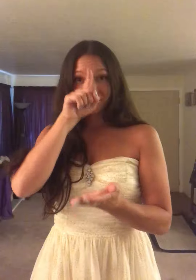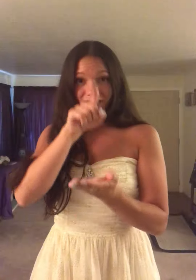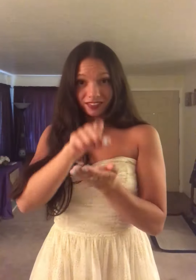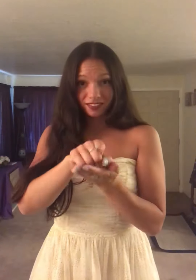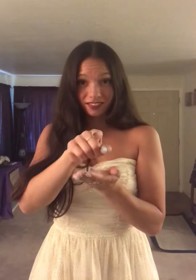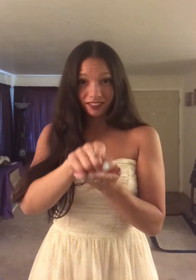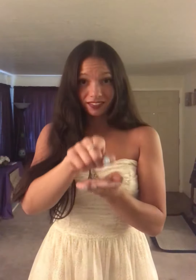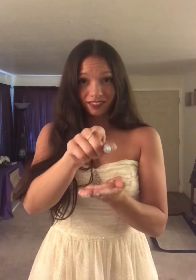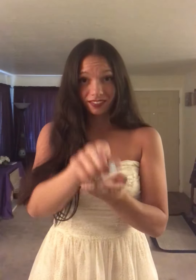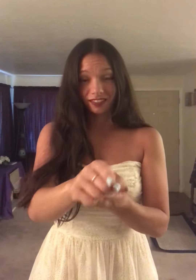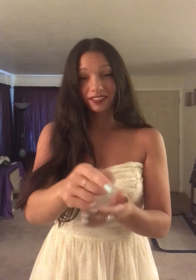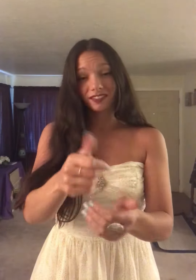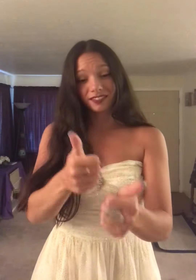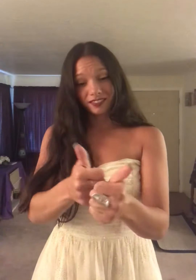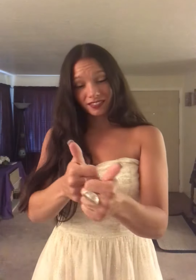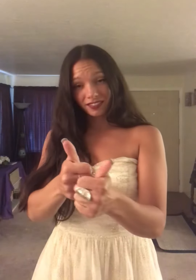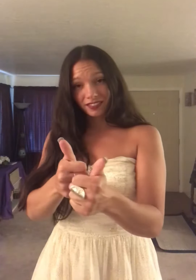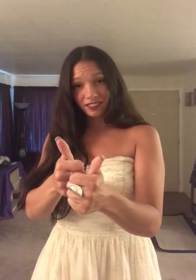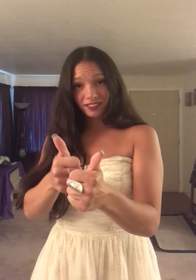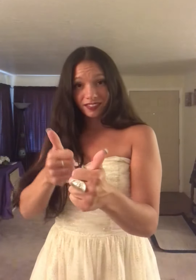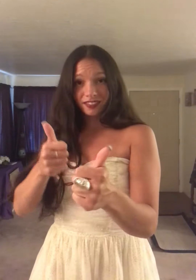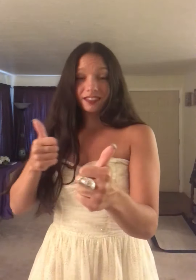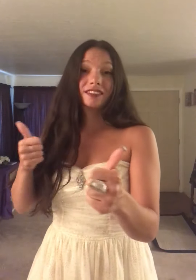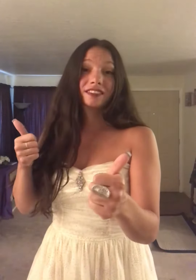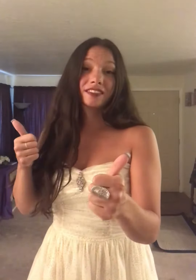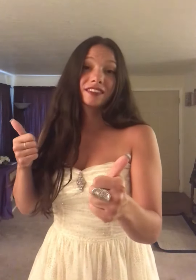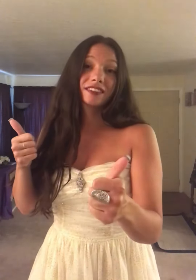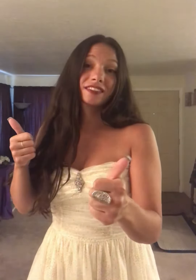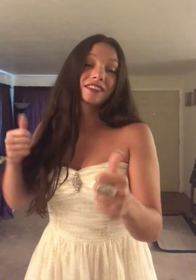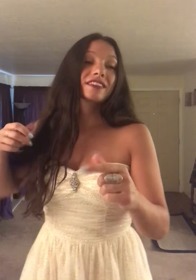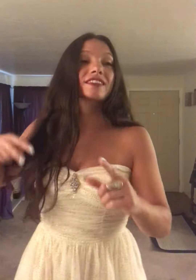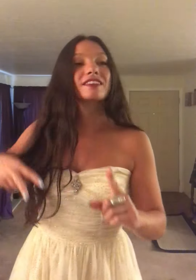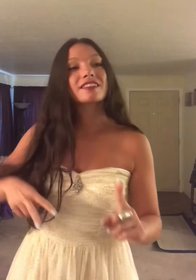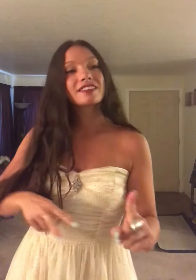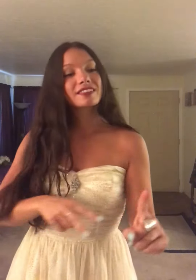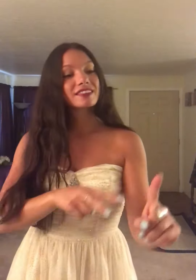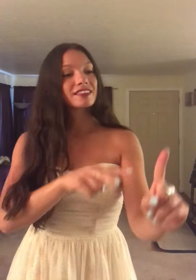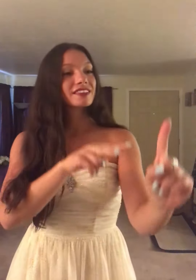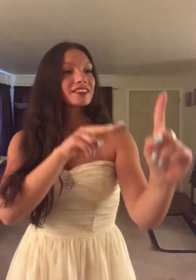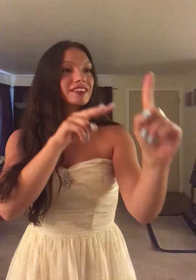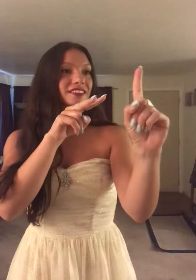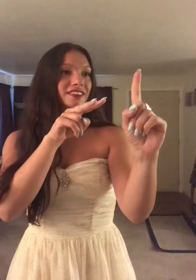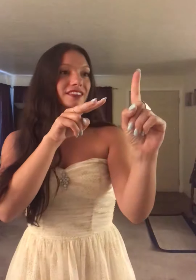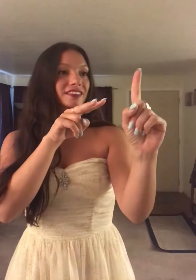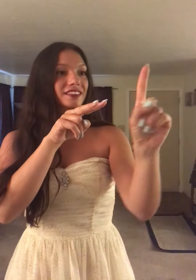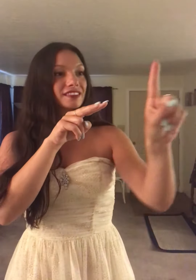afraid to fall Watching you stand